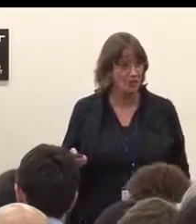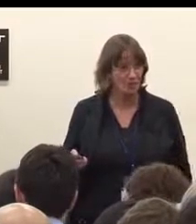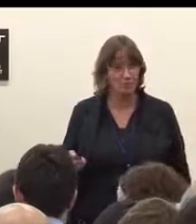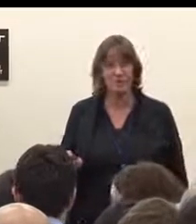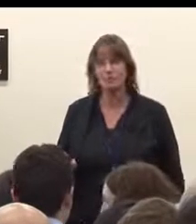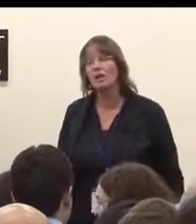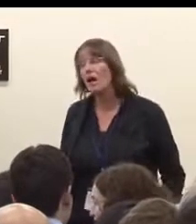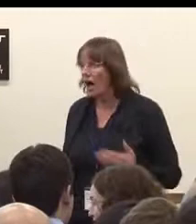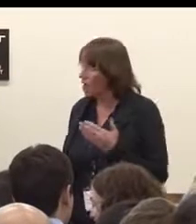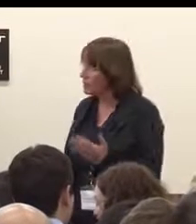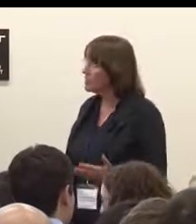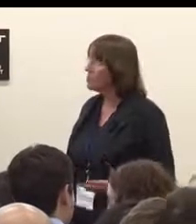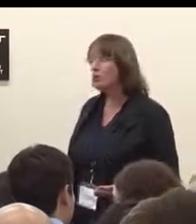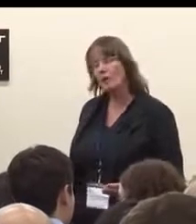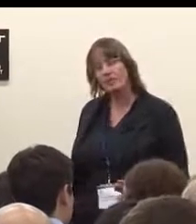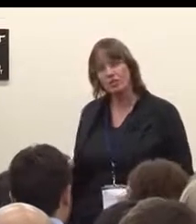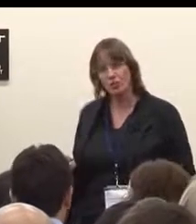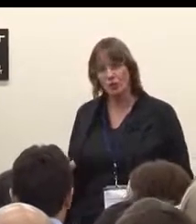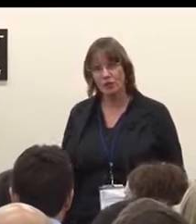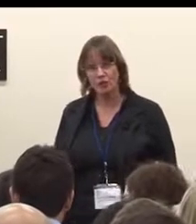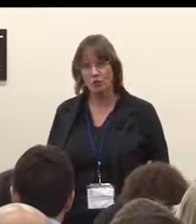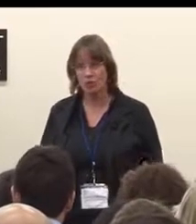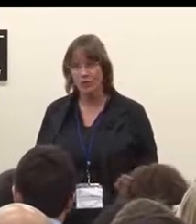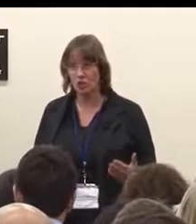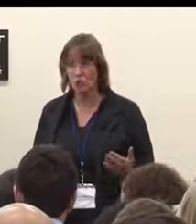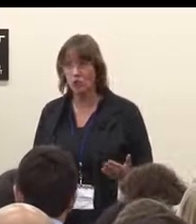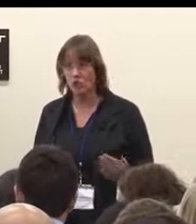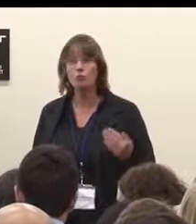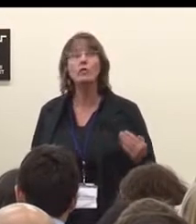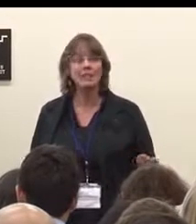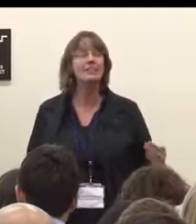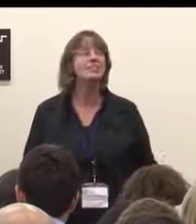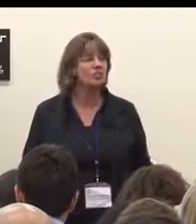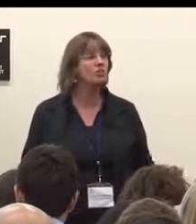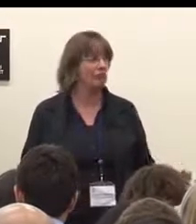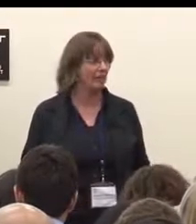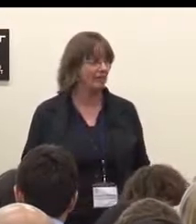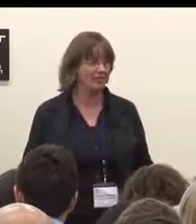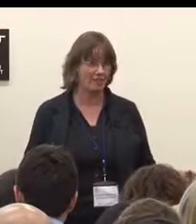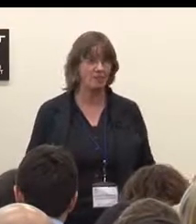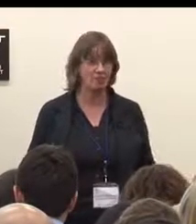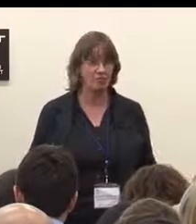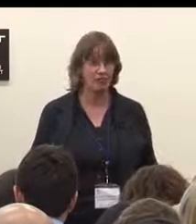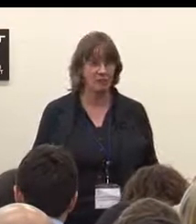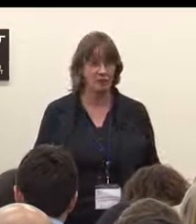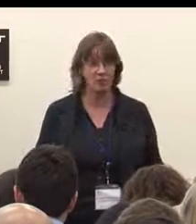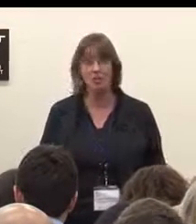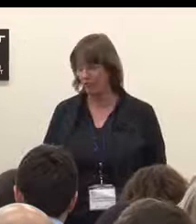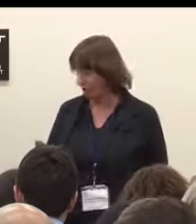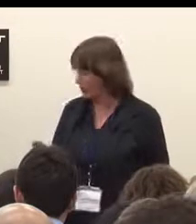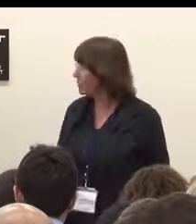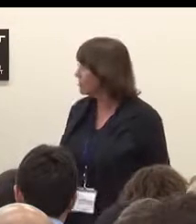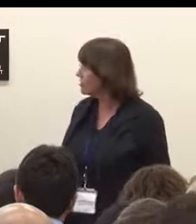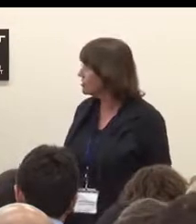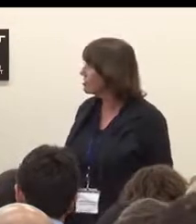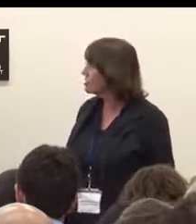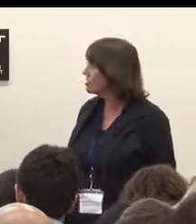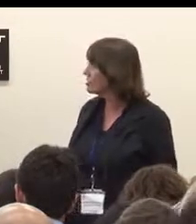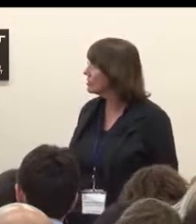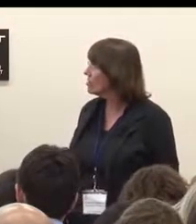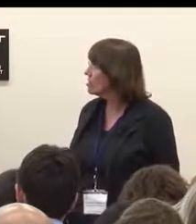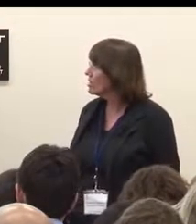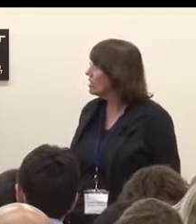so it seems. I'm going to tell you about a situation where children really did create a different language from their